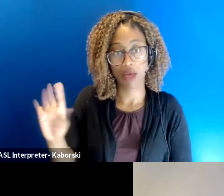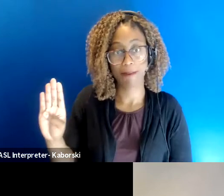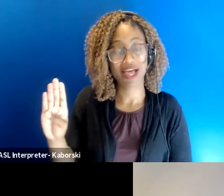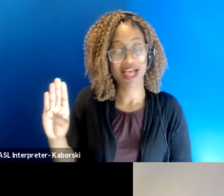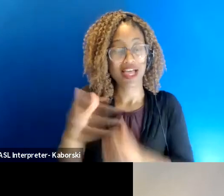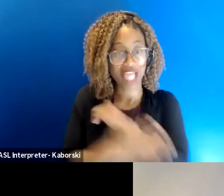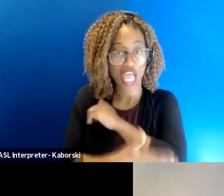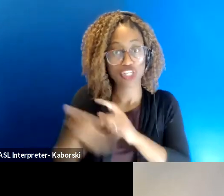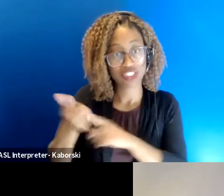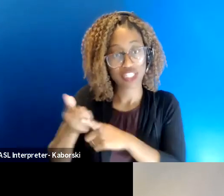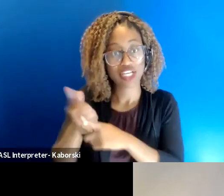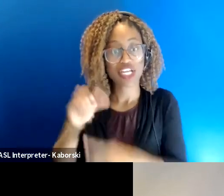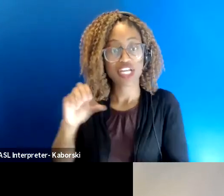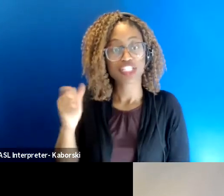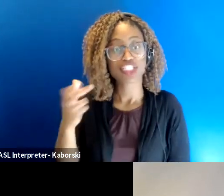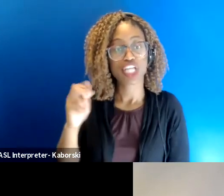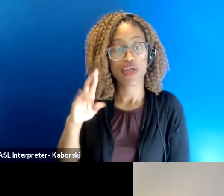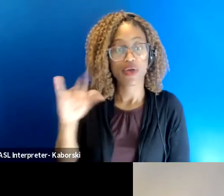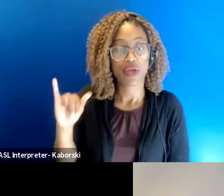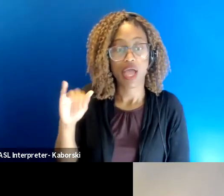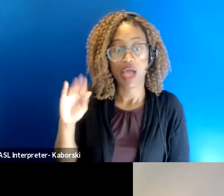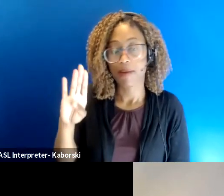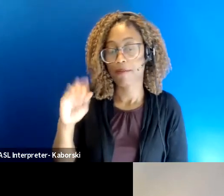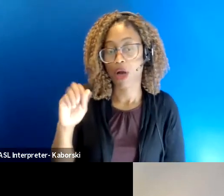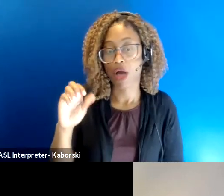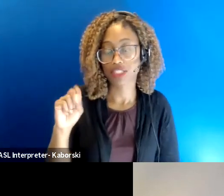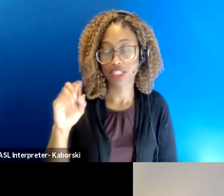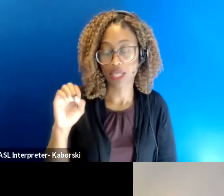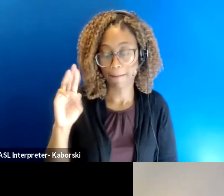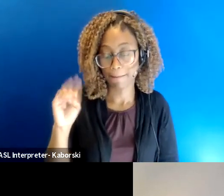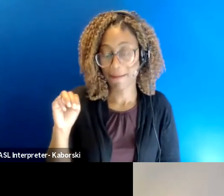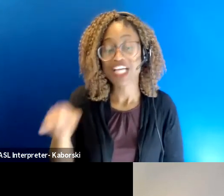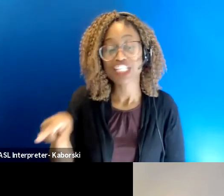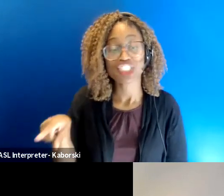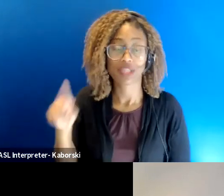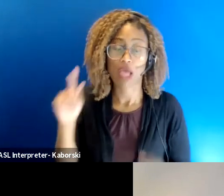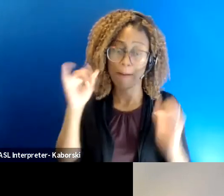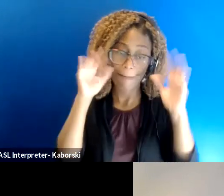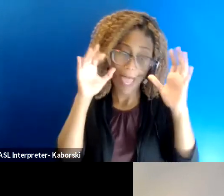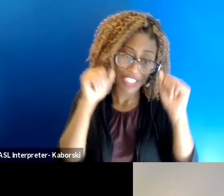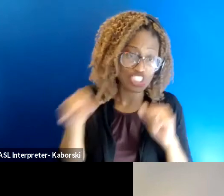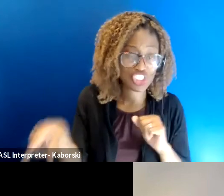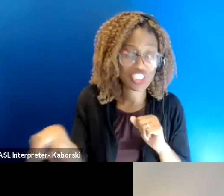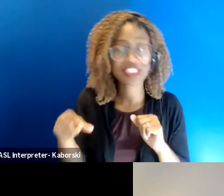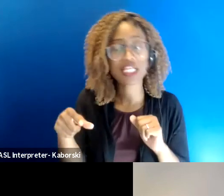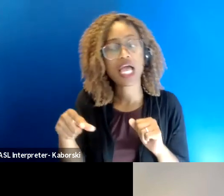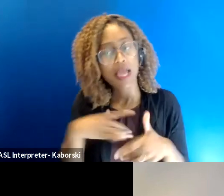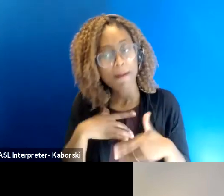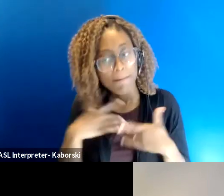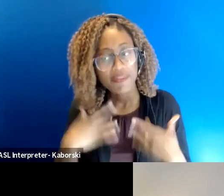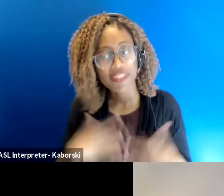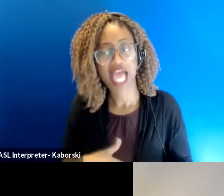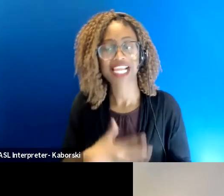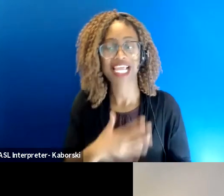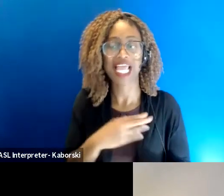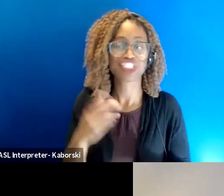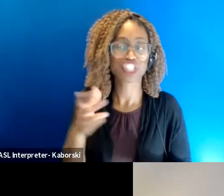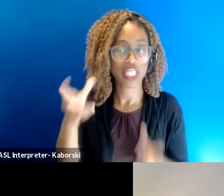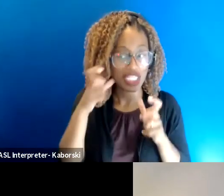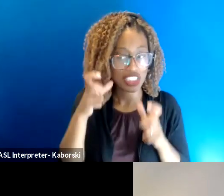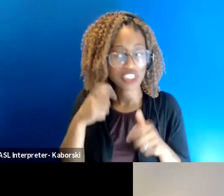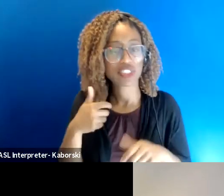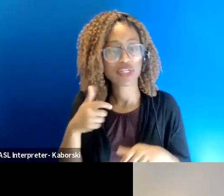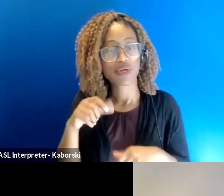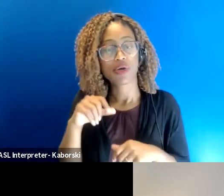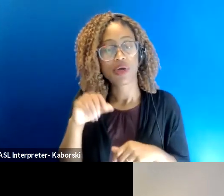amazing. She's empathetic. She just listened to Bridget and myself, to Anthony's